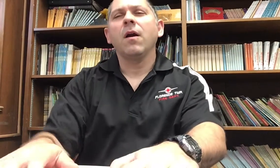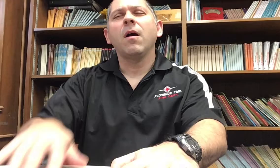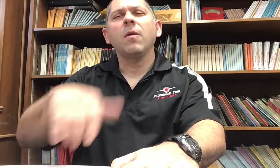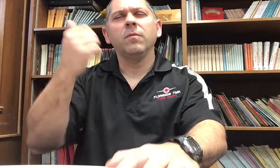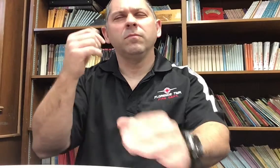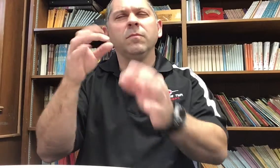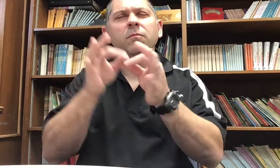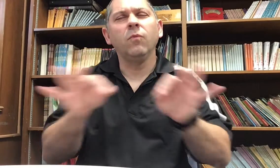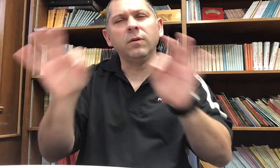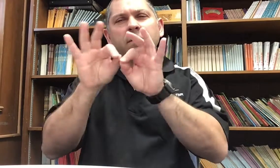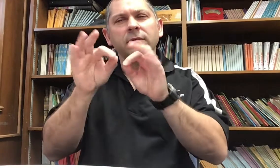Right again.